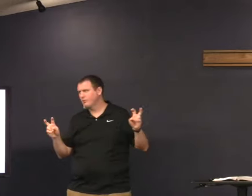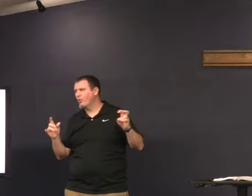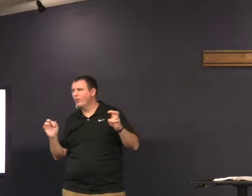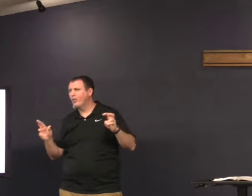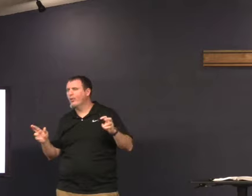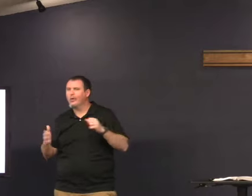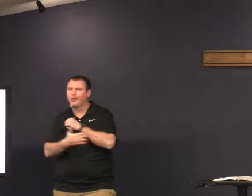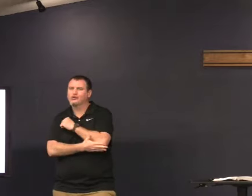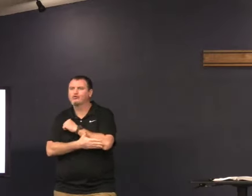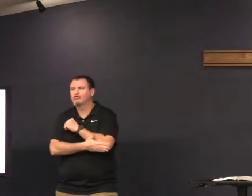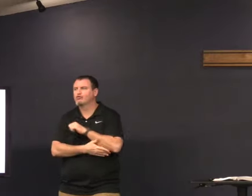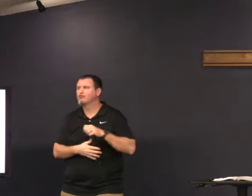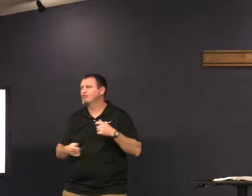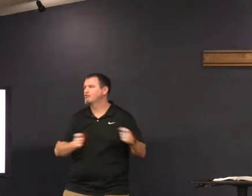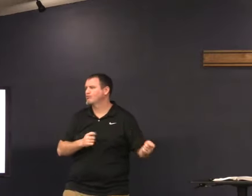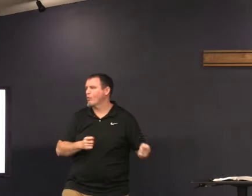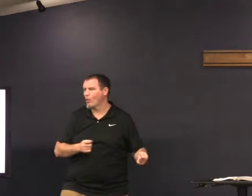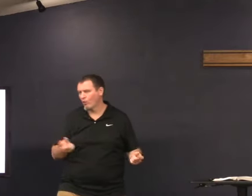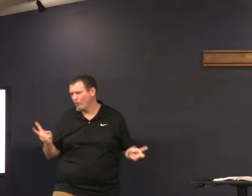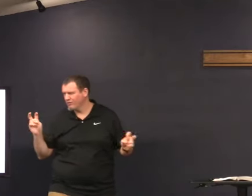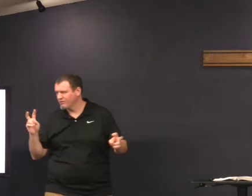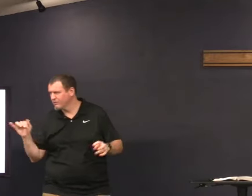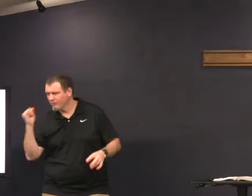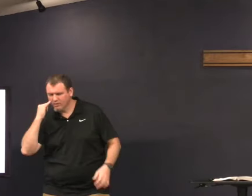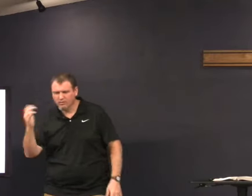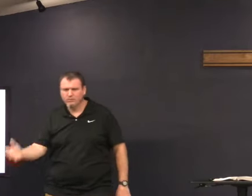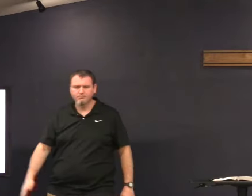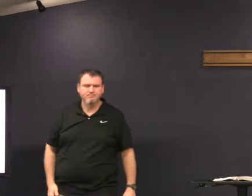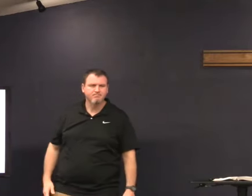because Babylon controlled many states and countries.